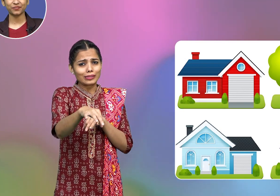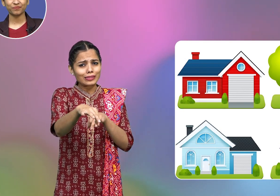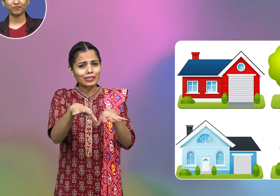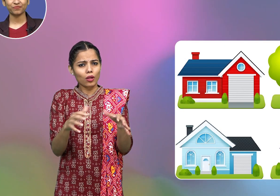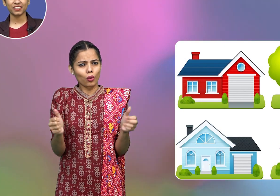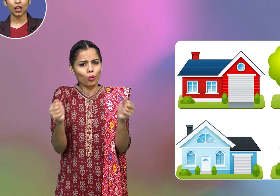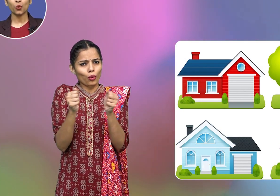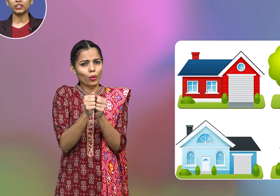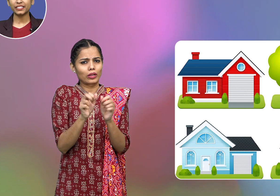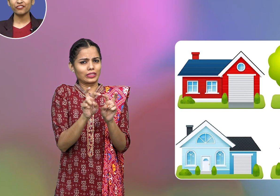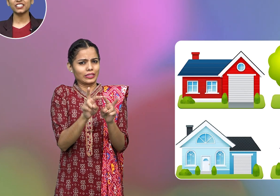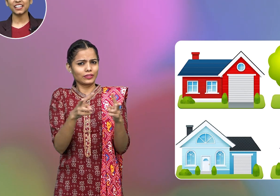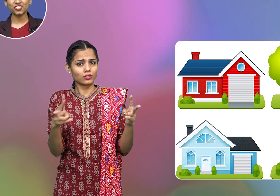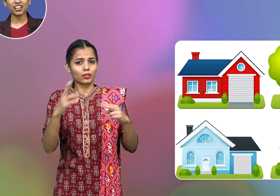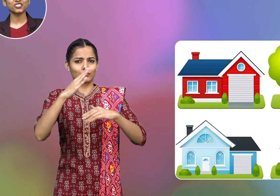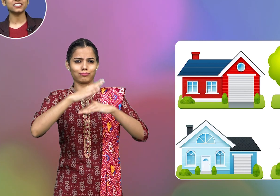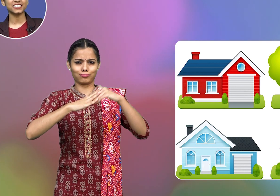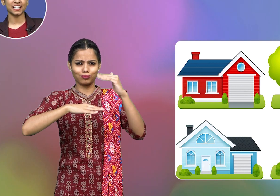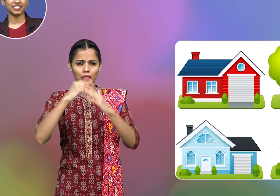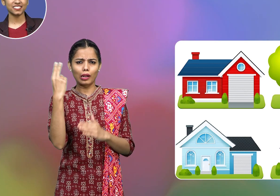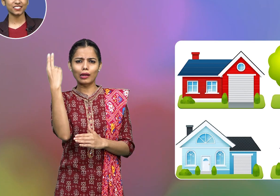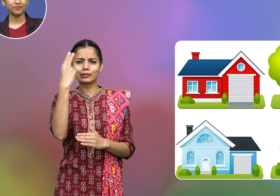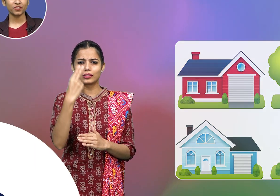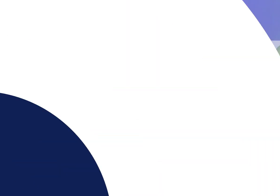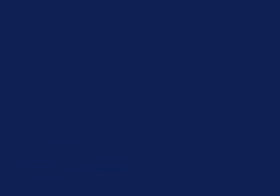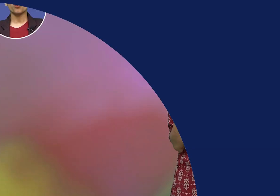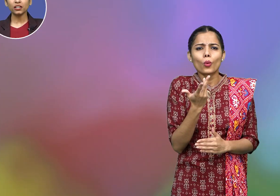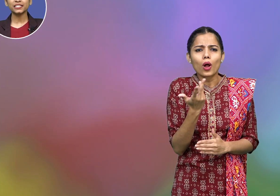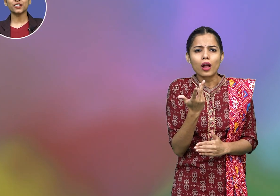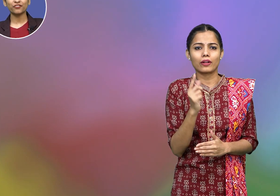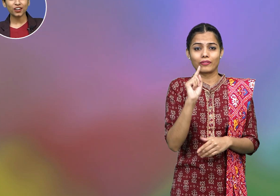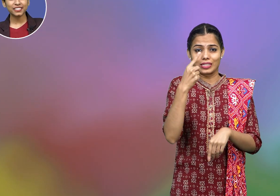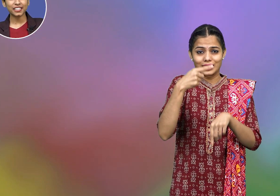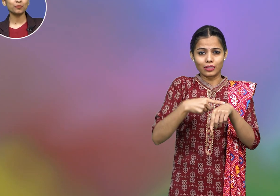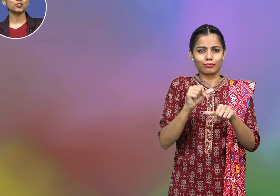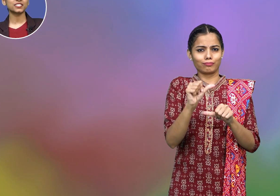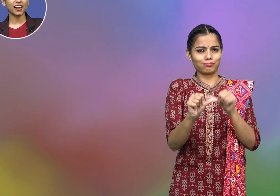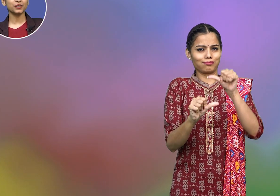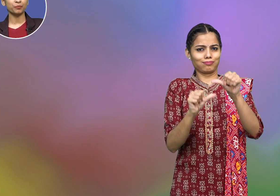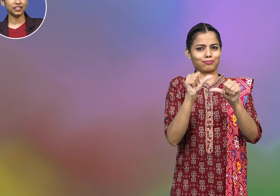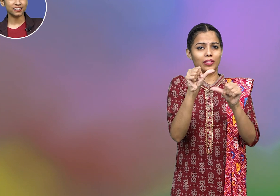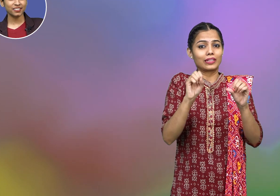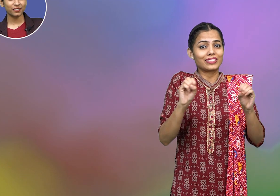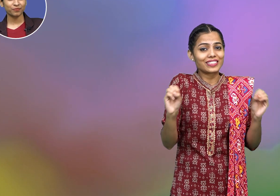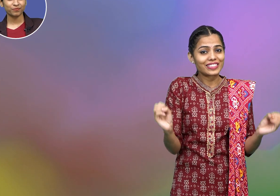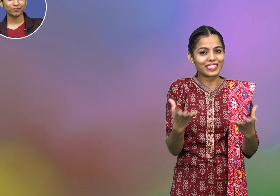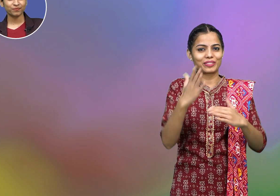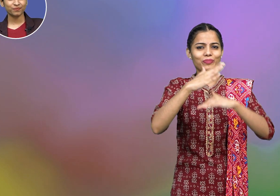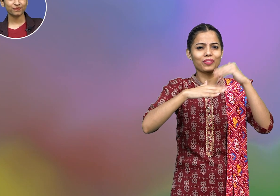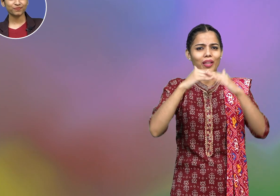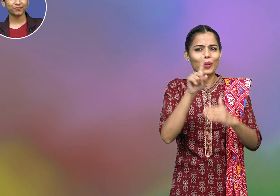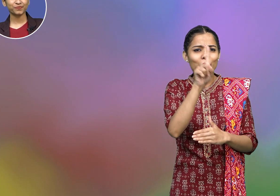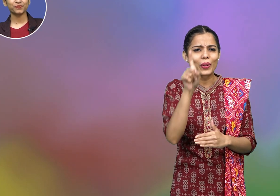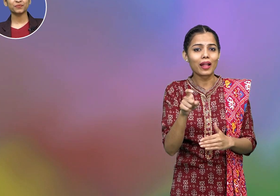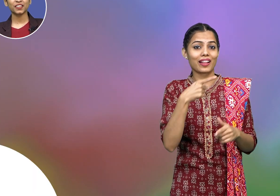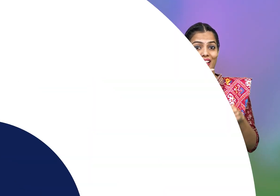city with different constructional designs. What is the first step to start a building?